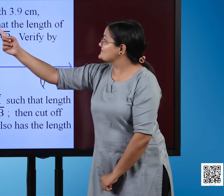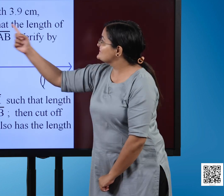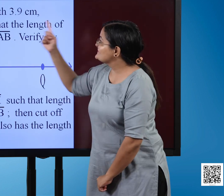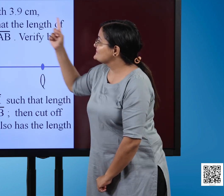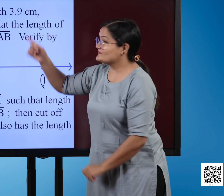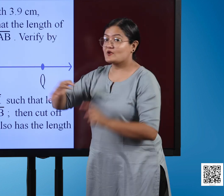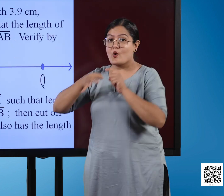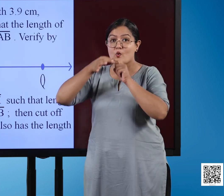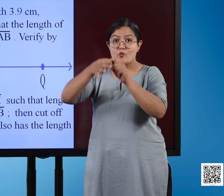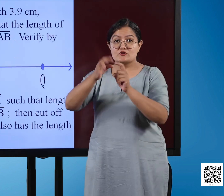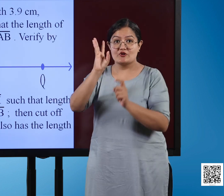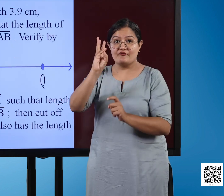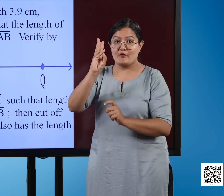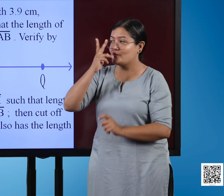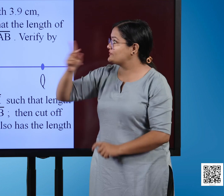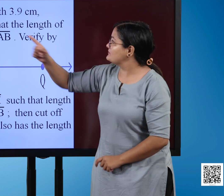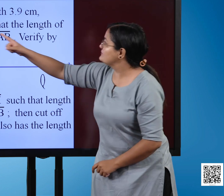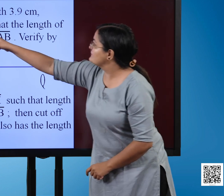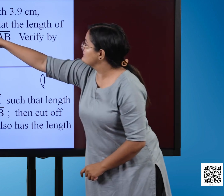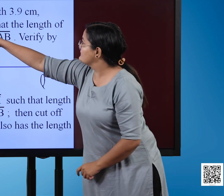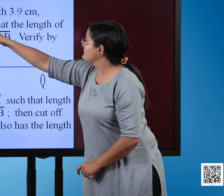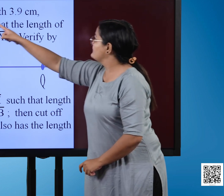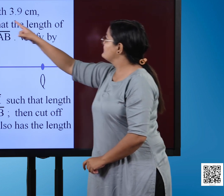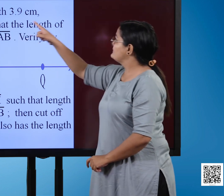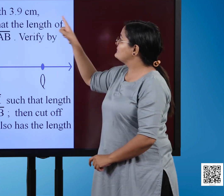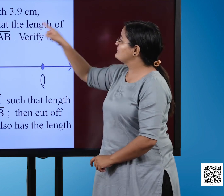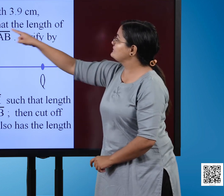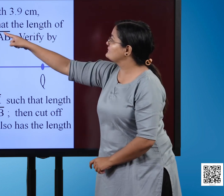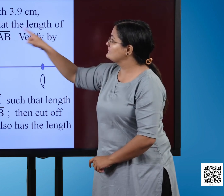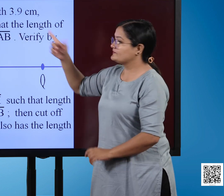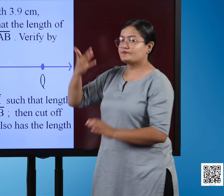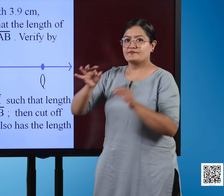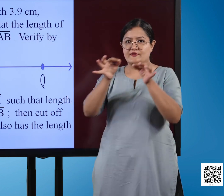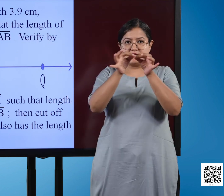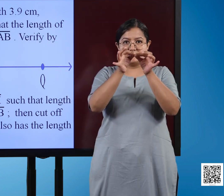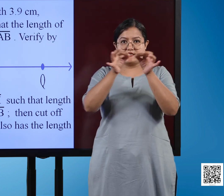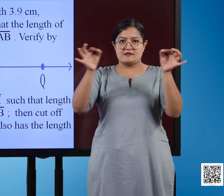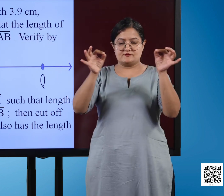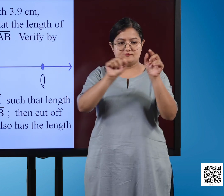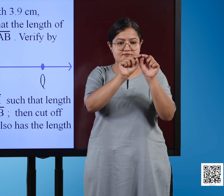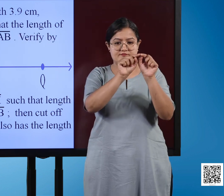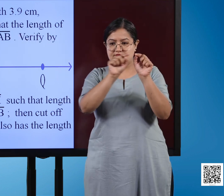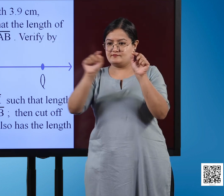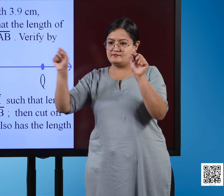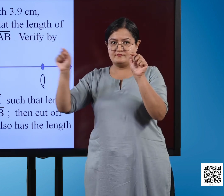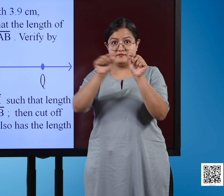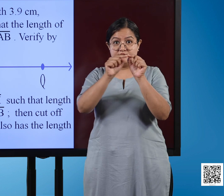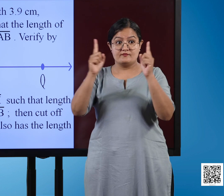Four. Given segment AB of length 3.9 centimeters, construct segment PQ such that